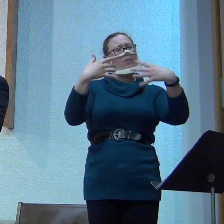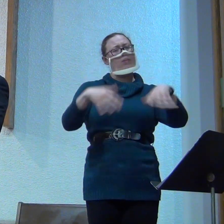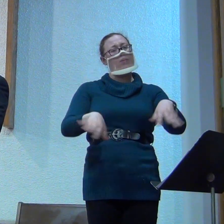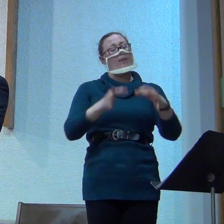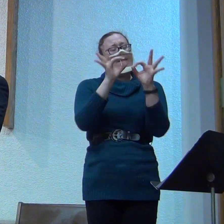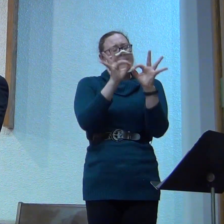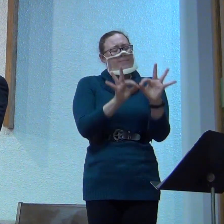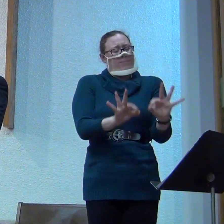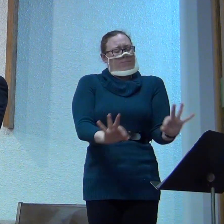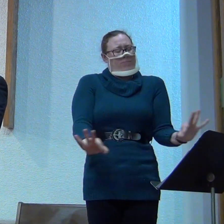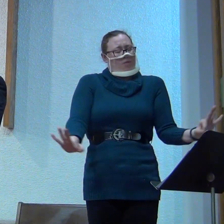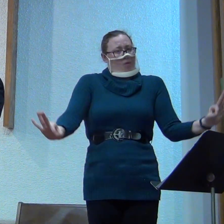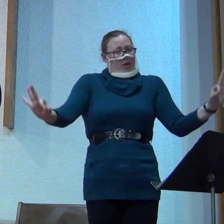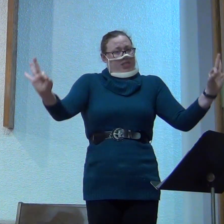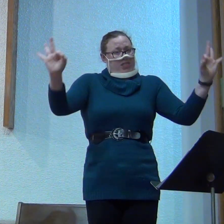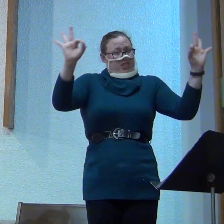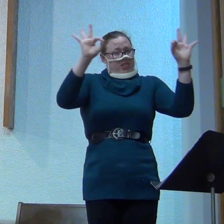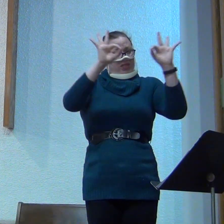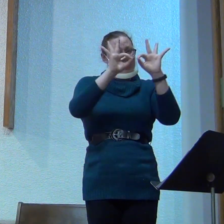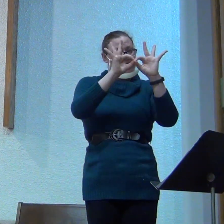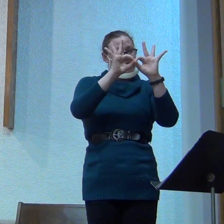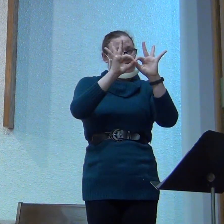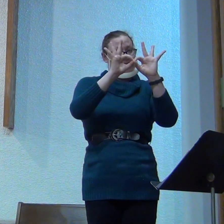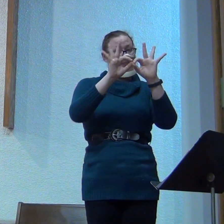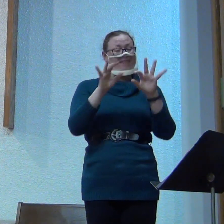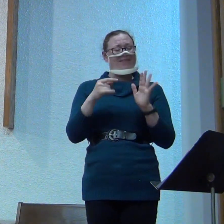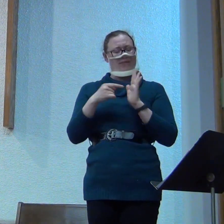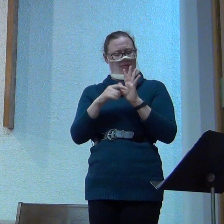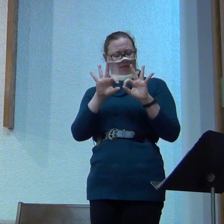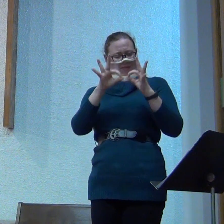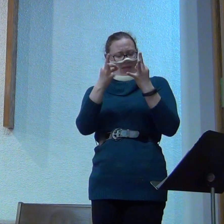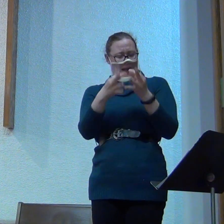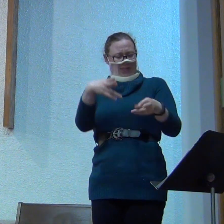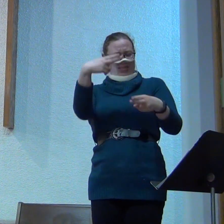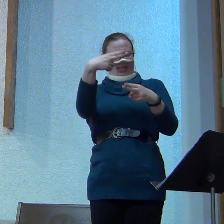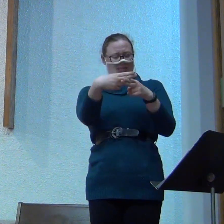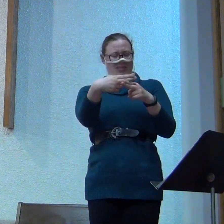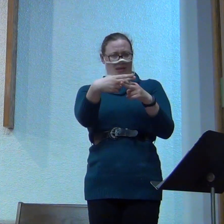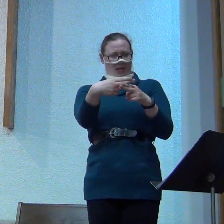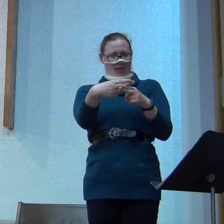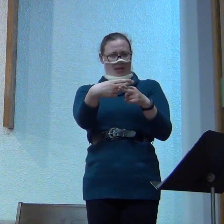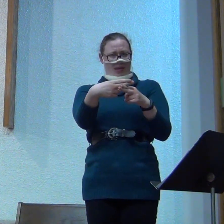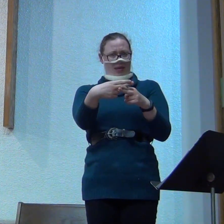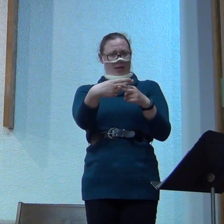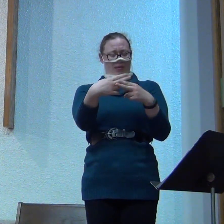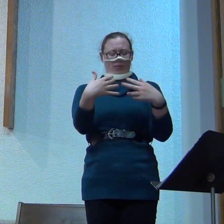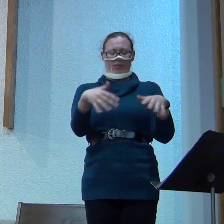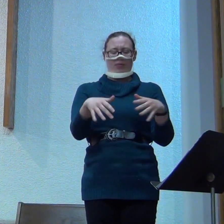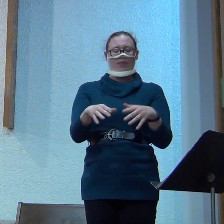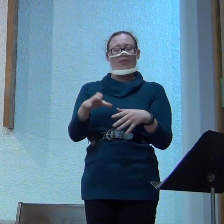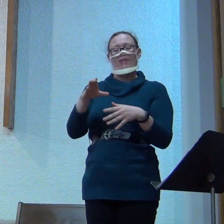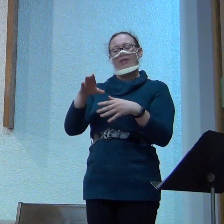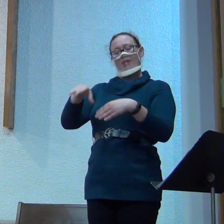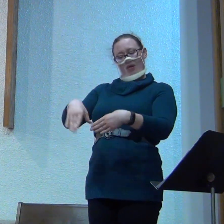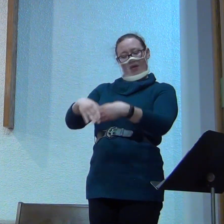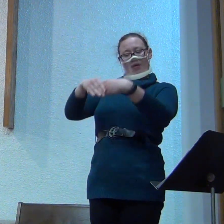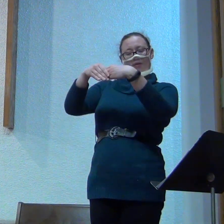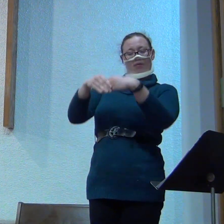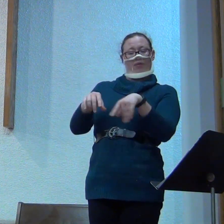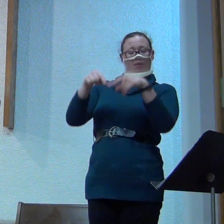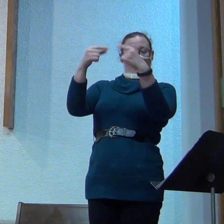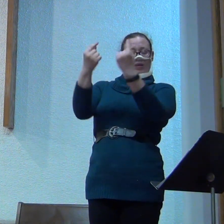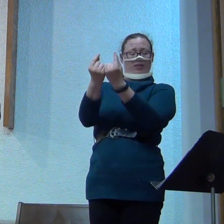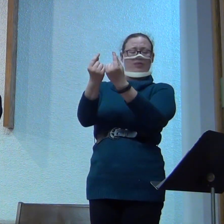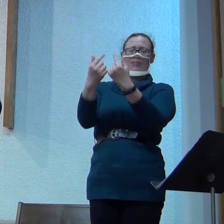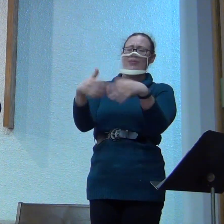important. The family name and the honor of the bridal party was at stake.